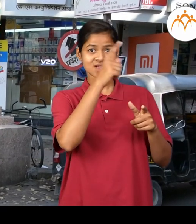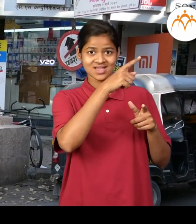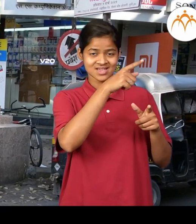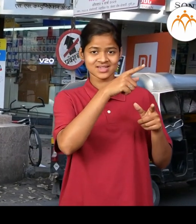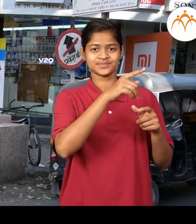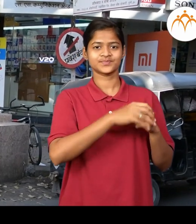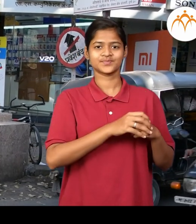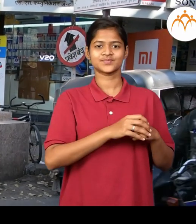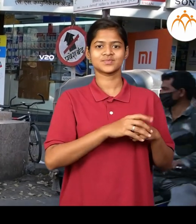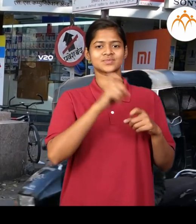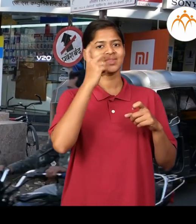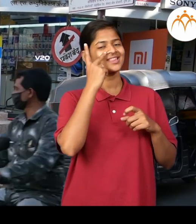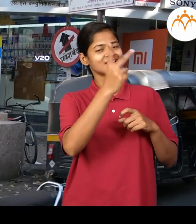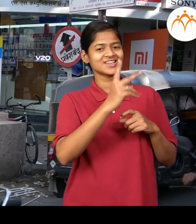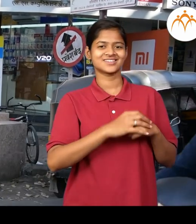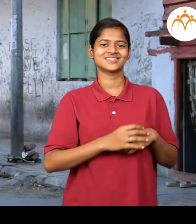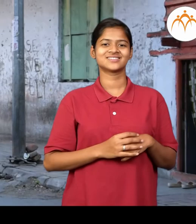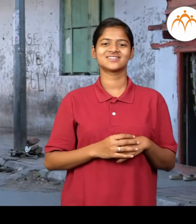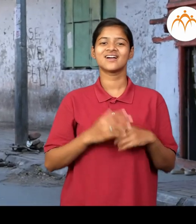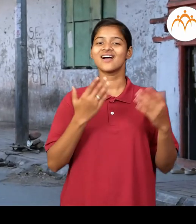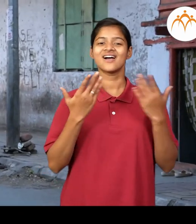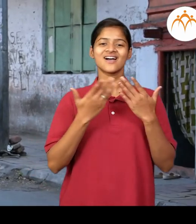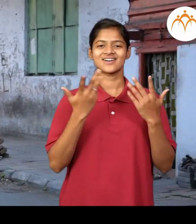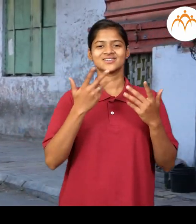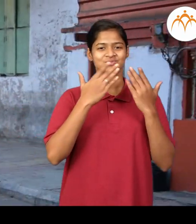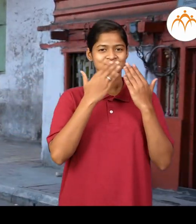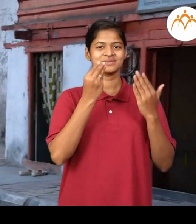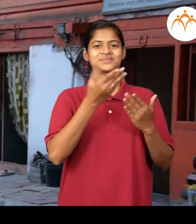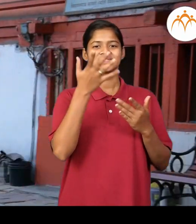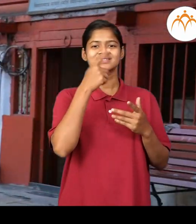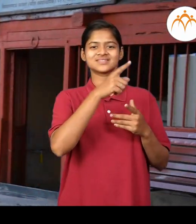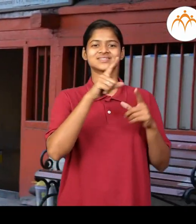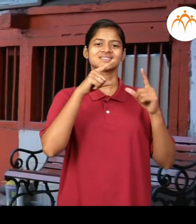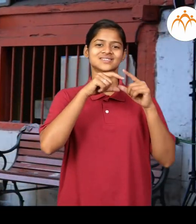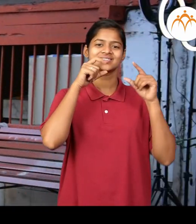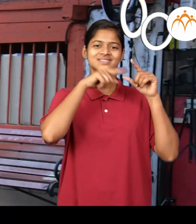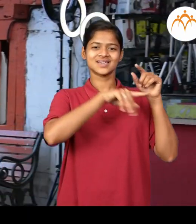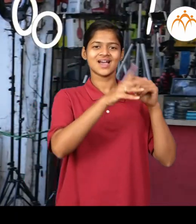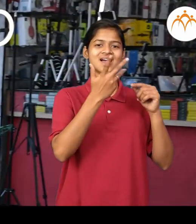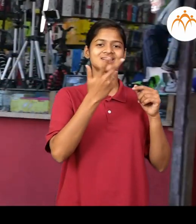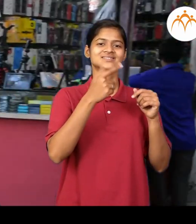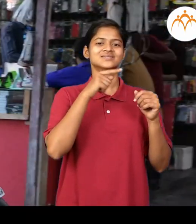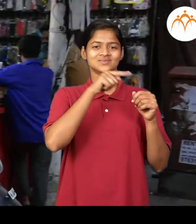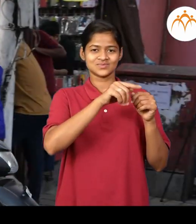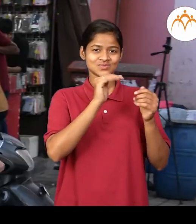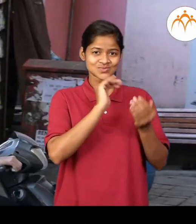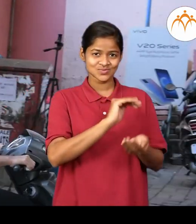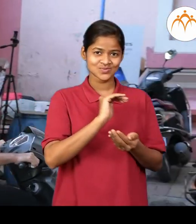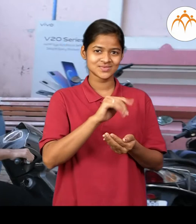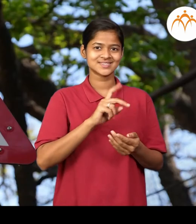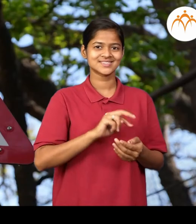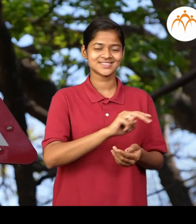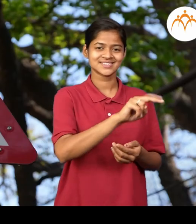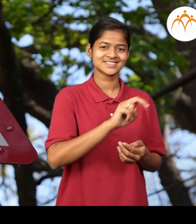took his vehicle from the next lane. There was no sign there. As they came near the school,